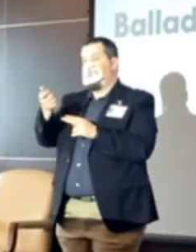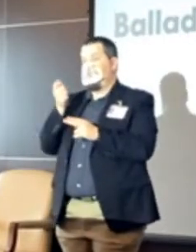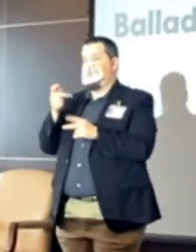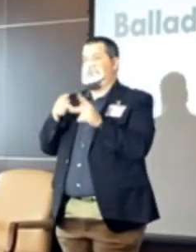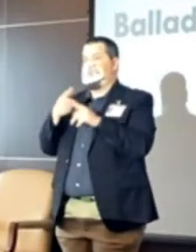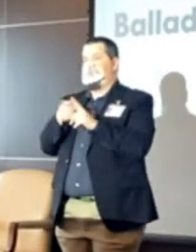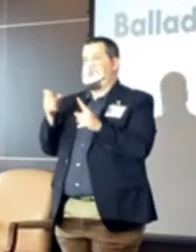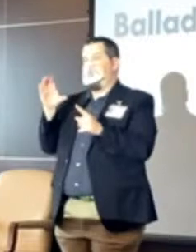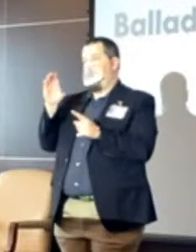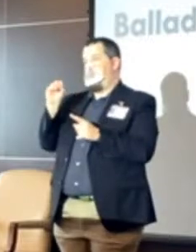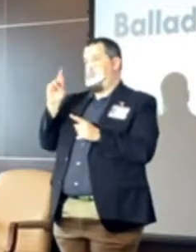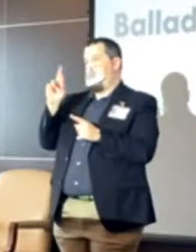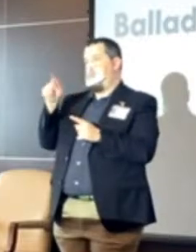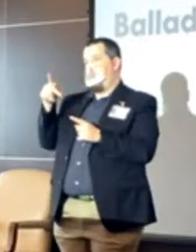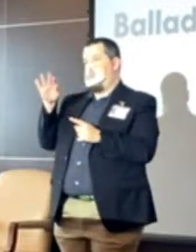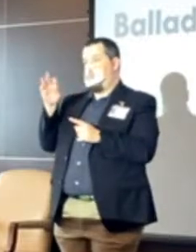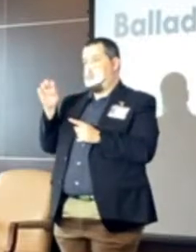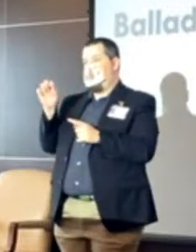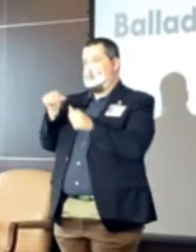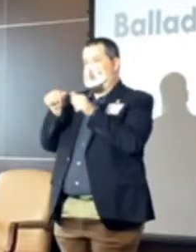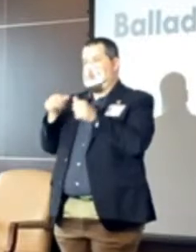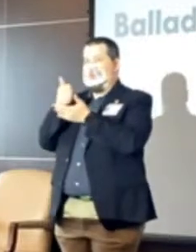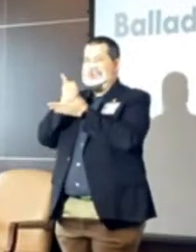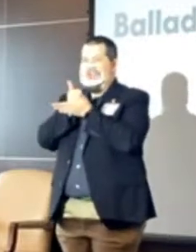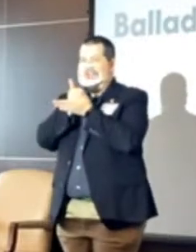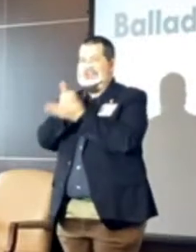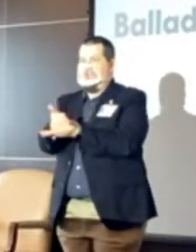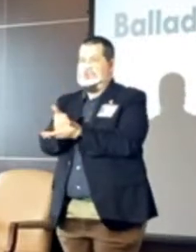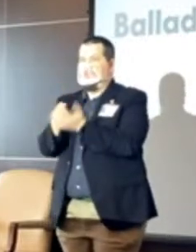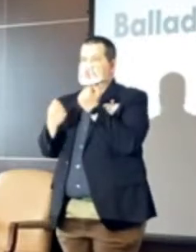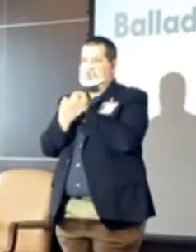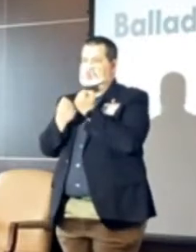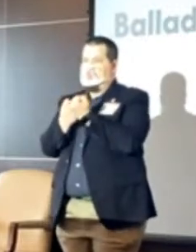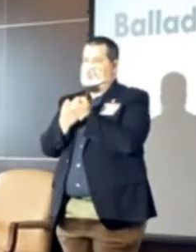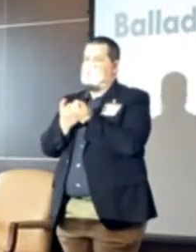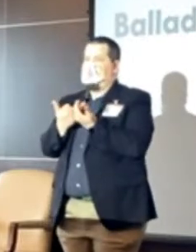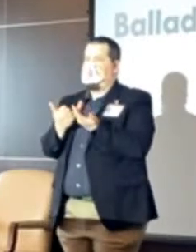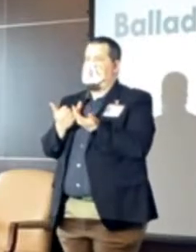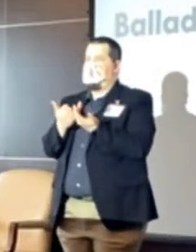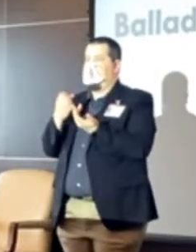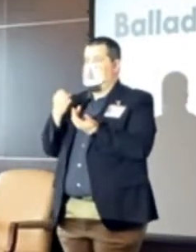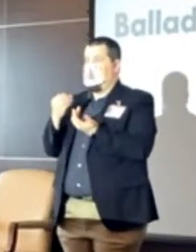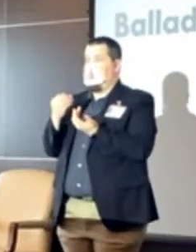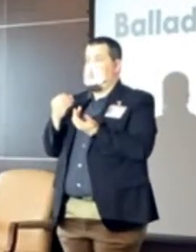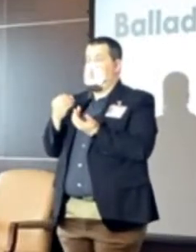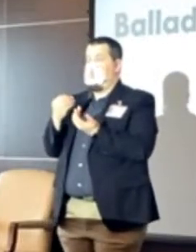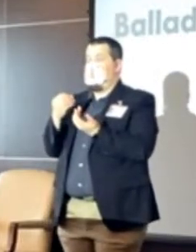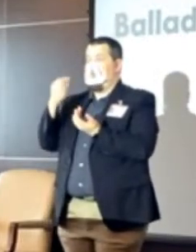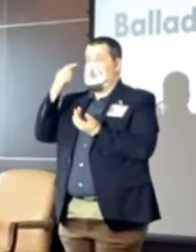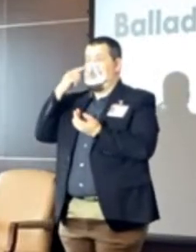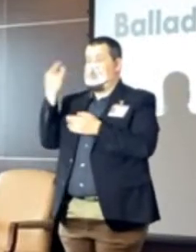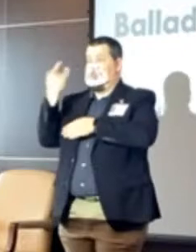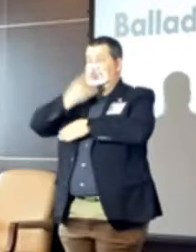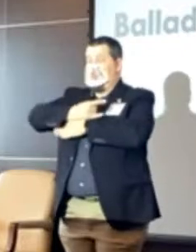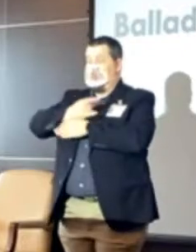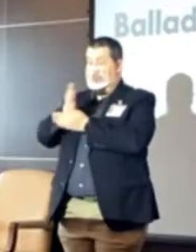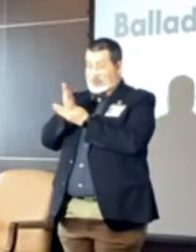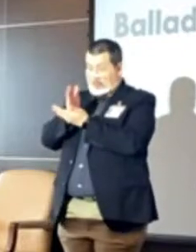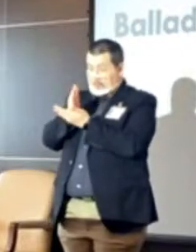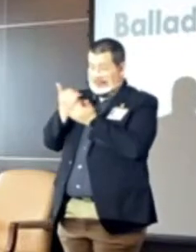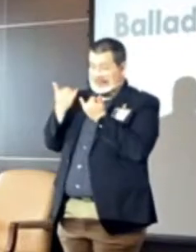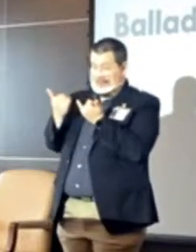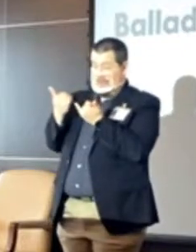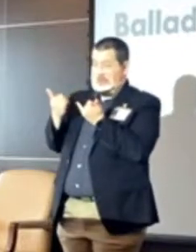people from our corporate area to help in a support role. So Today, yeah, I think we're okay